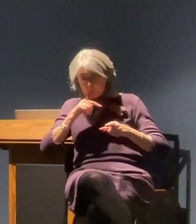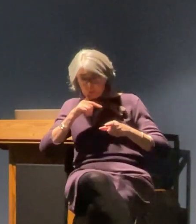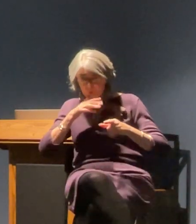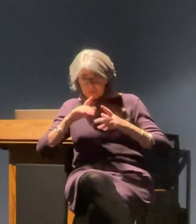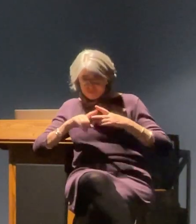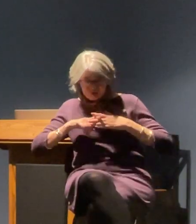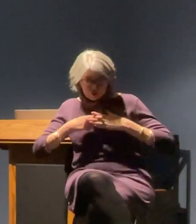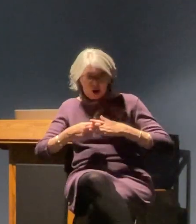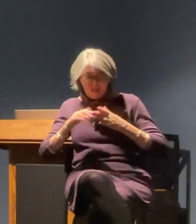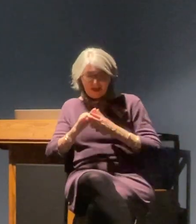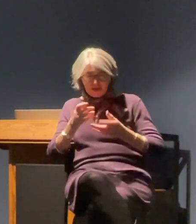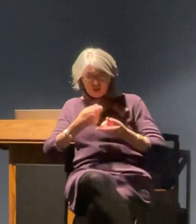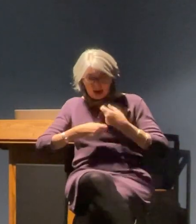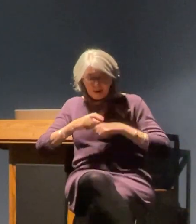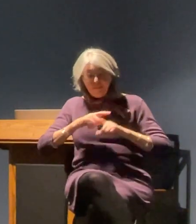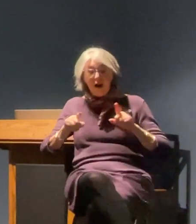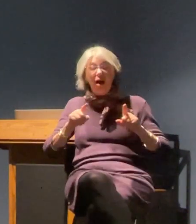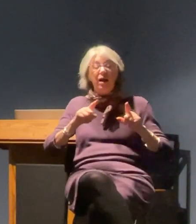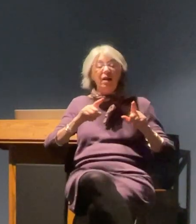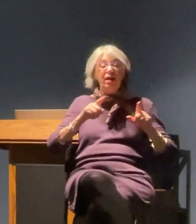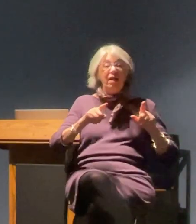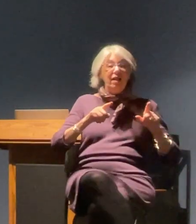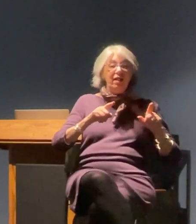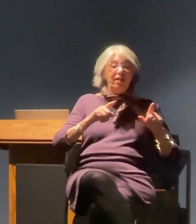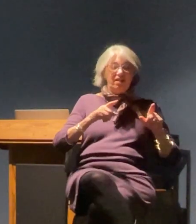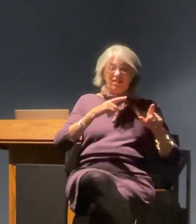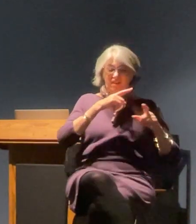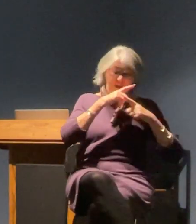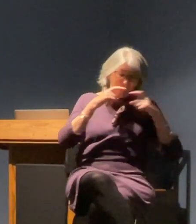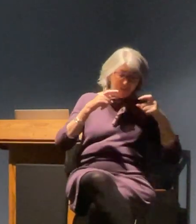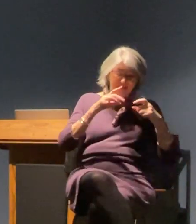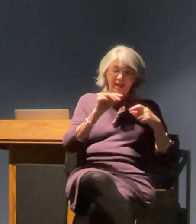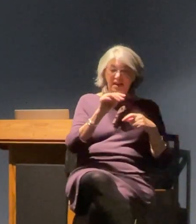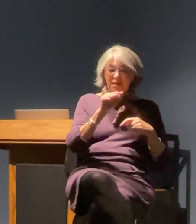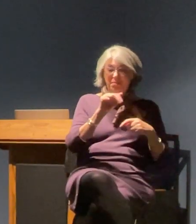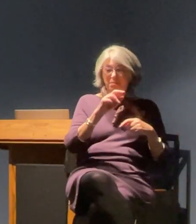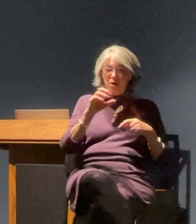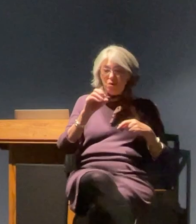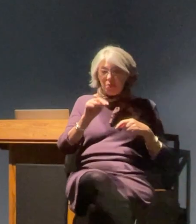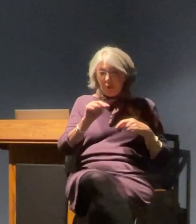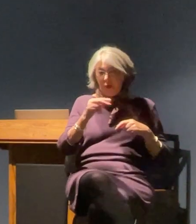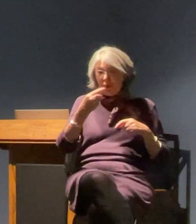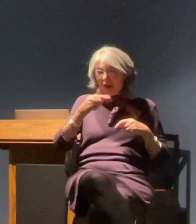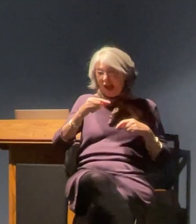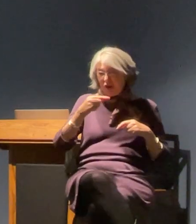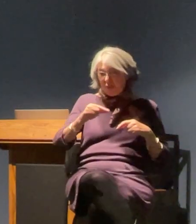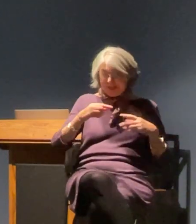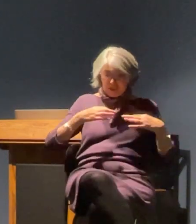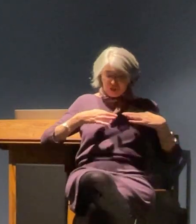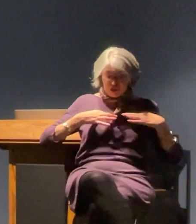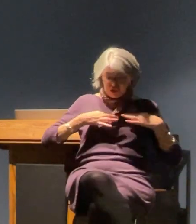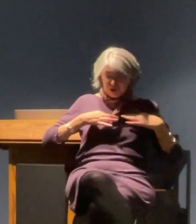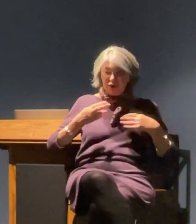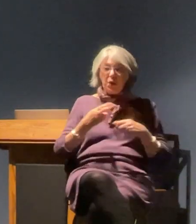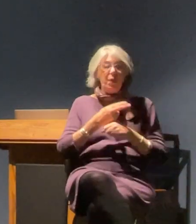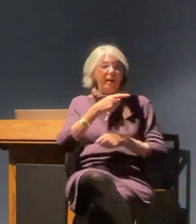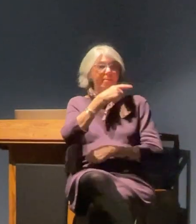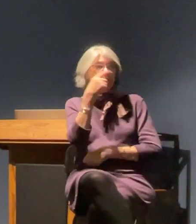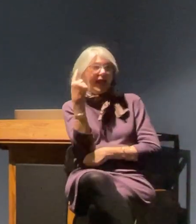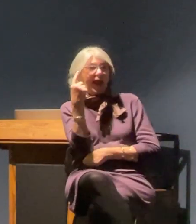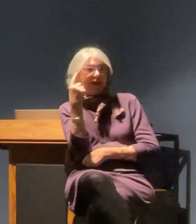initiated that, but they went from wearing ugly maroon and green shirts to wearing